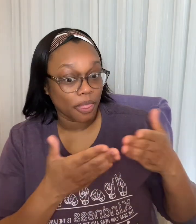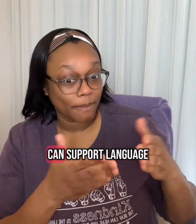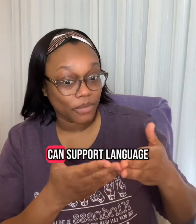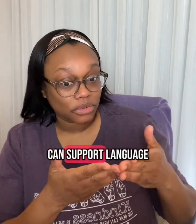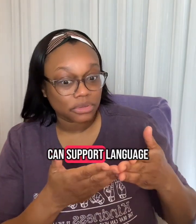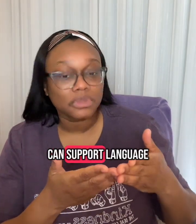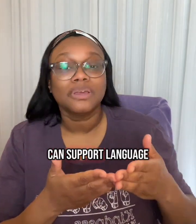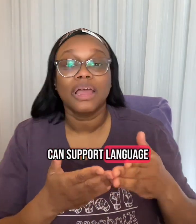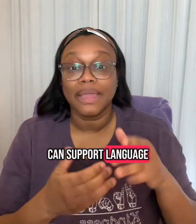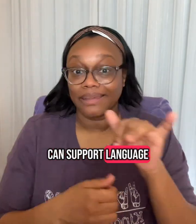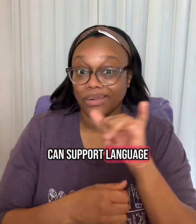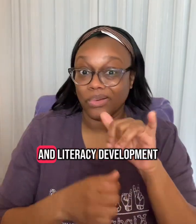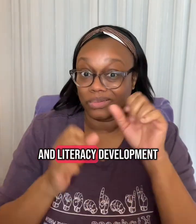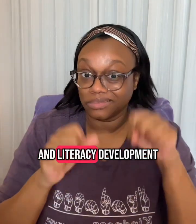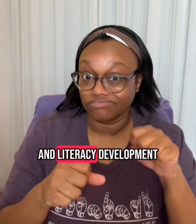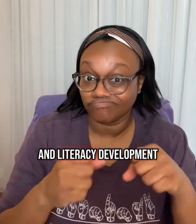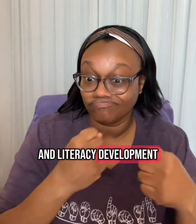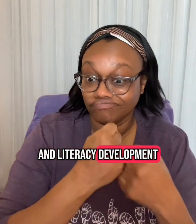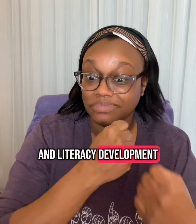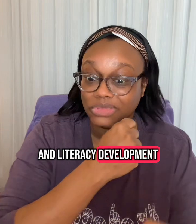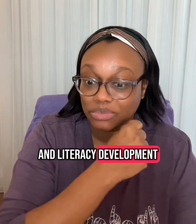can support language and literacy development.